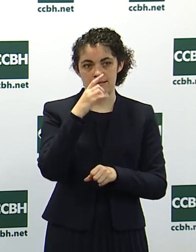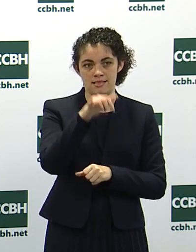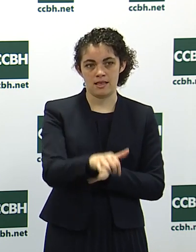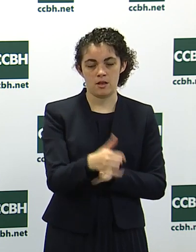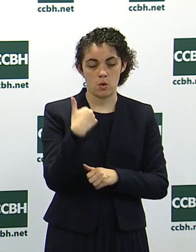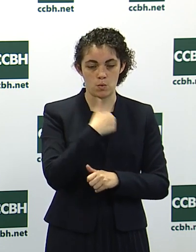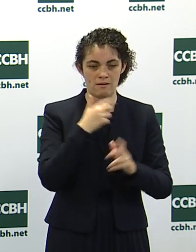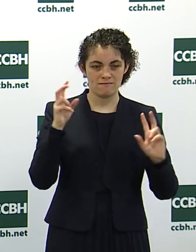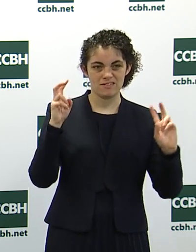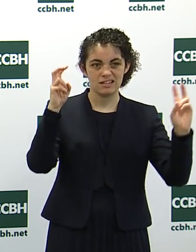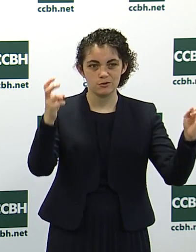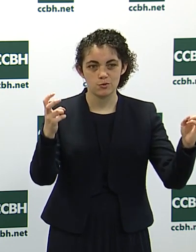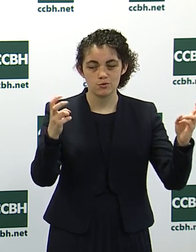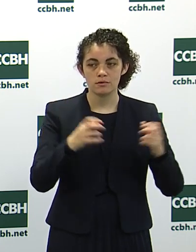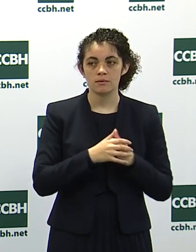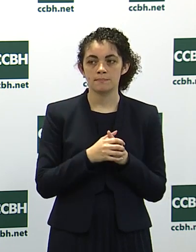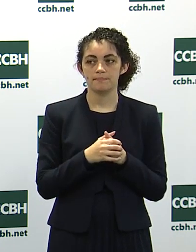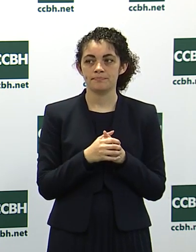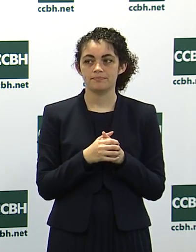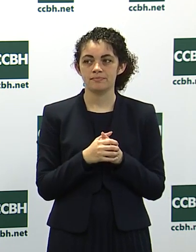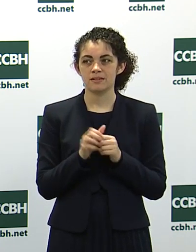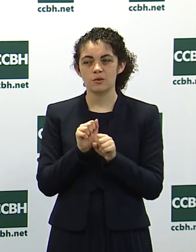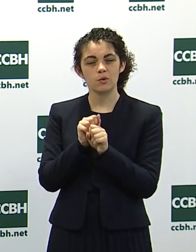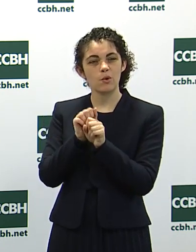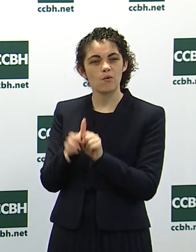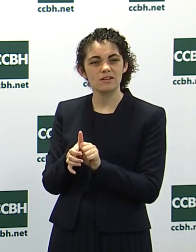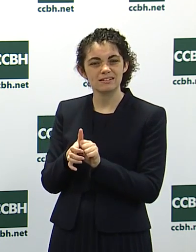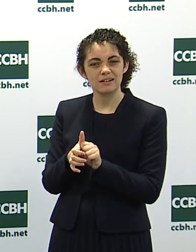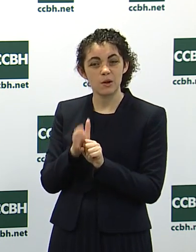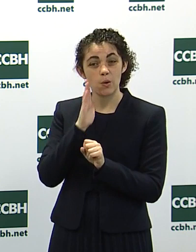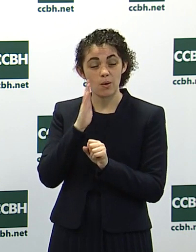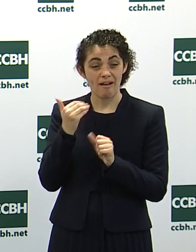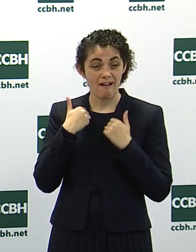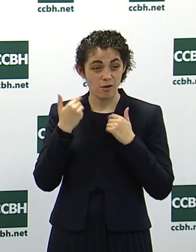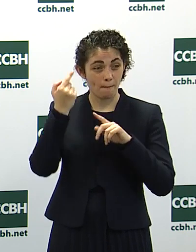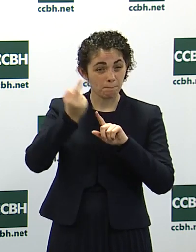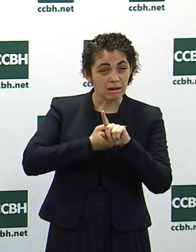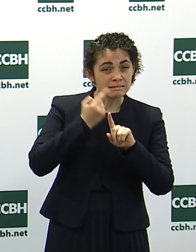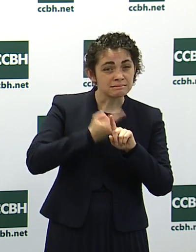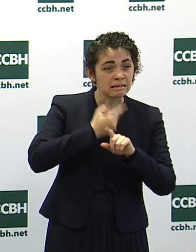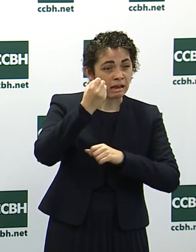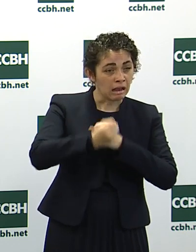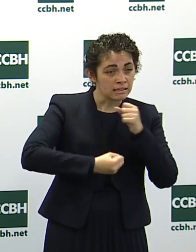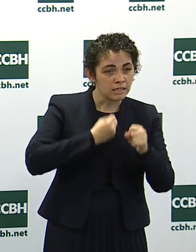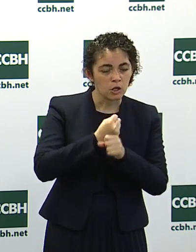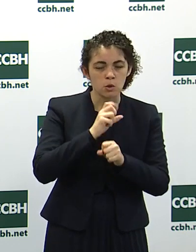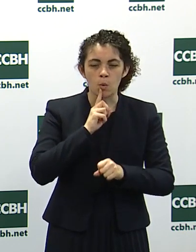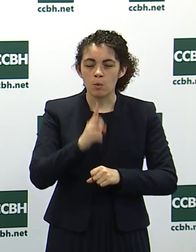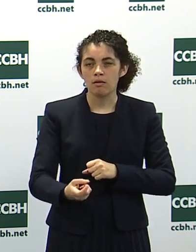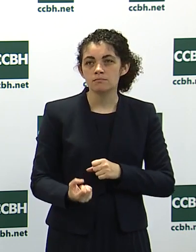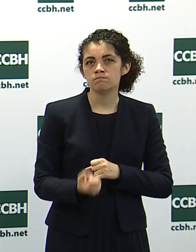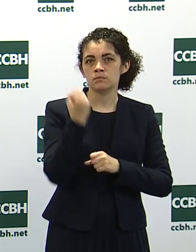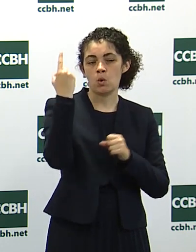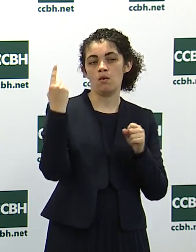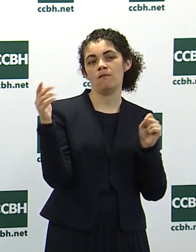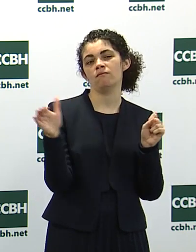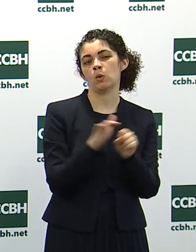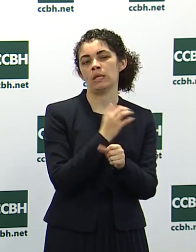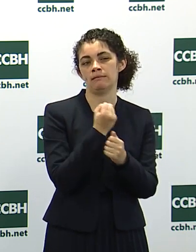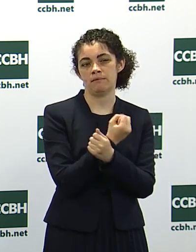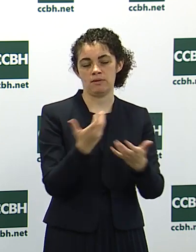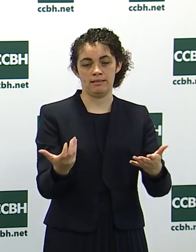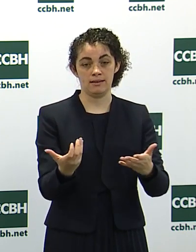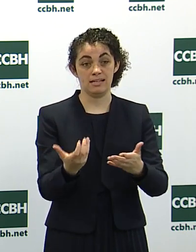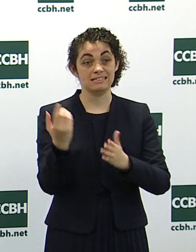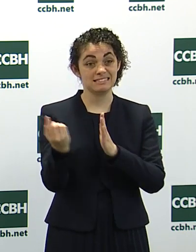there are issues about COVID that are probably going to take months, if not years, to fully answer.